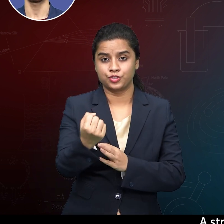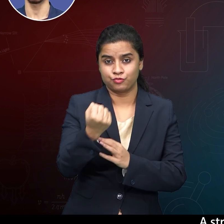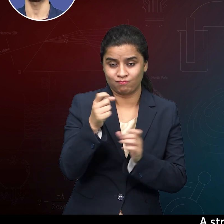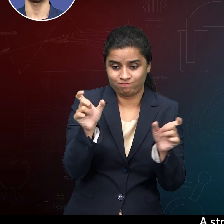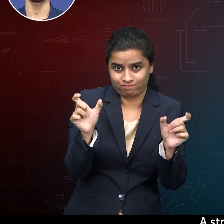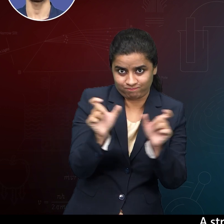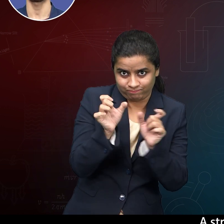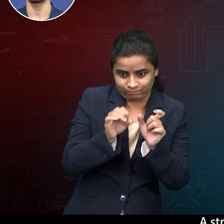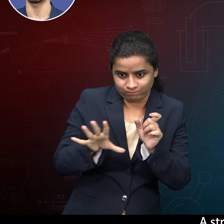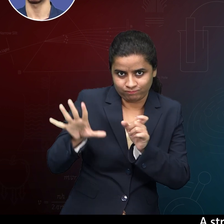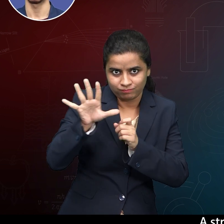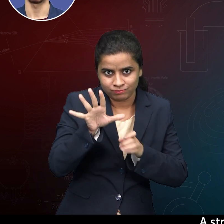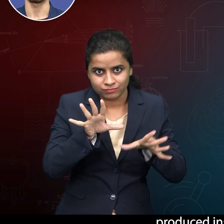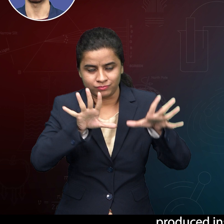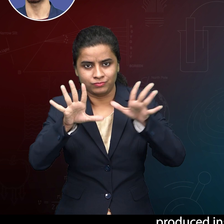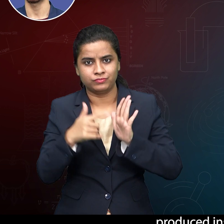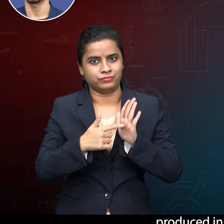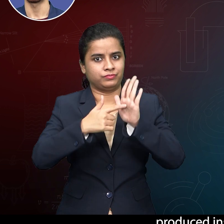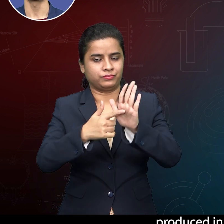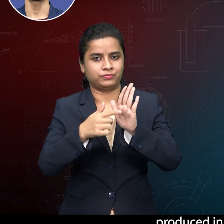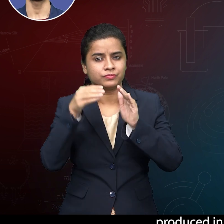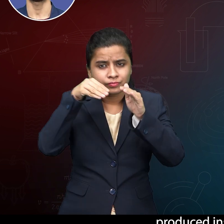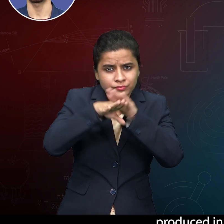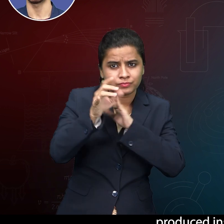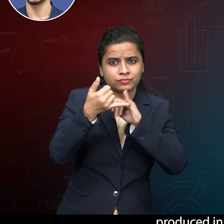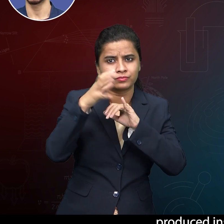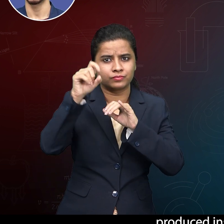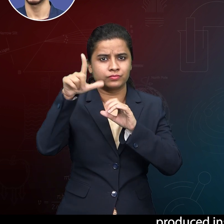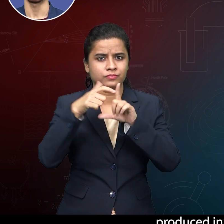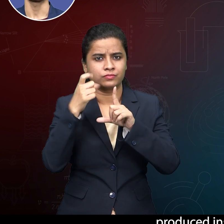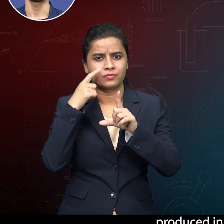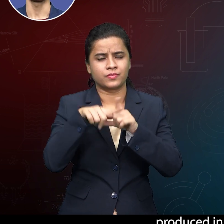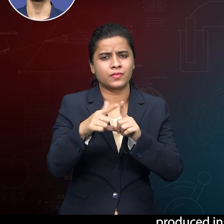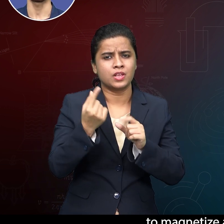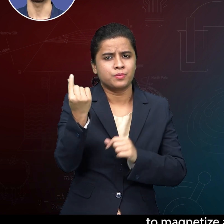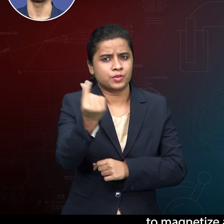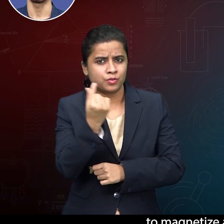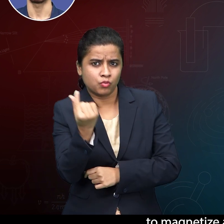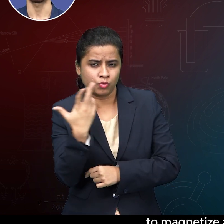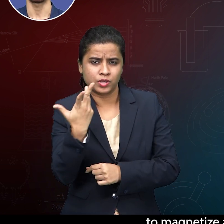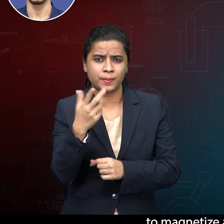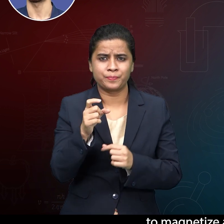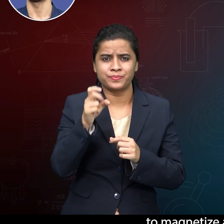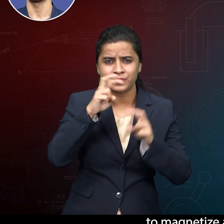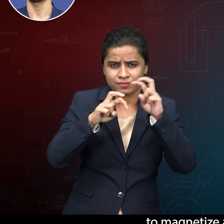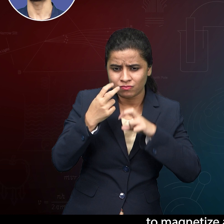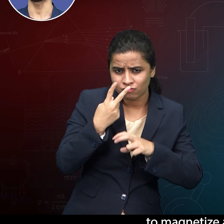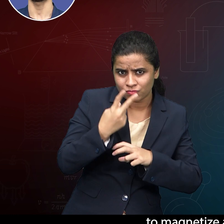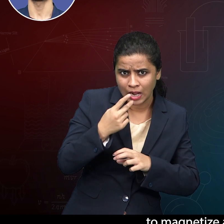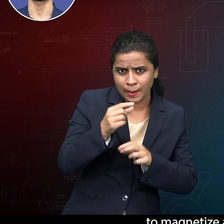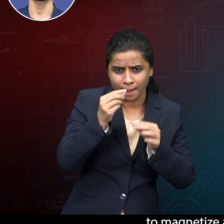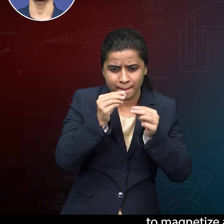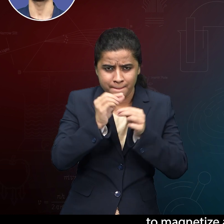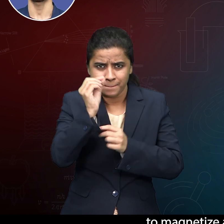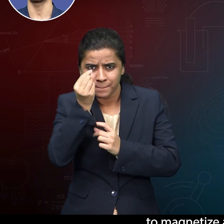A strong magnetic field produced inside a solenoid can be used to magnetize a piece